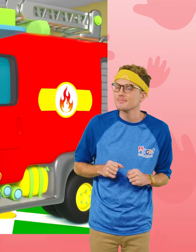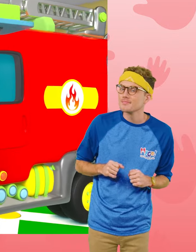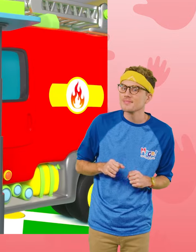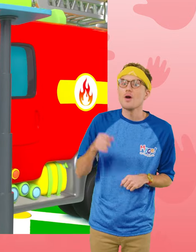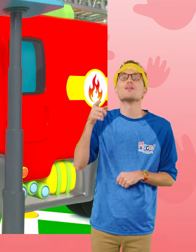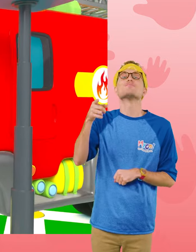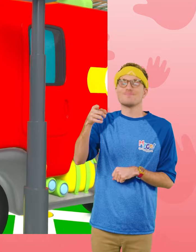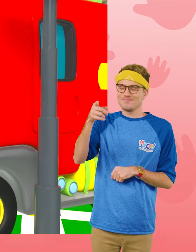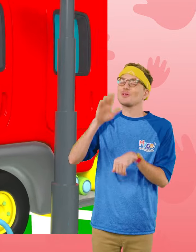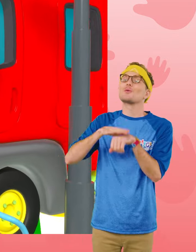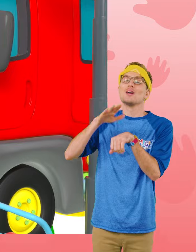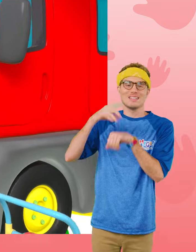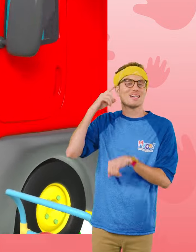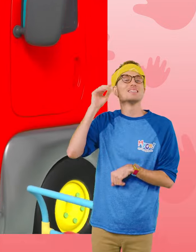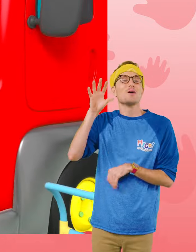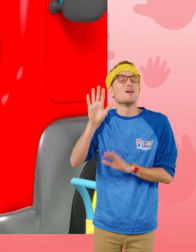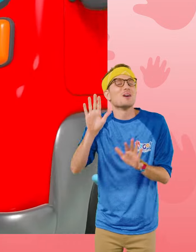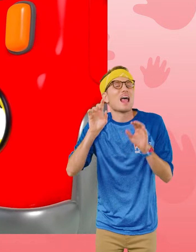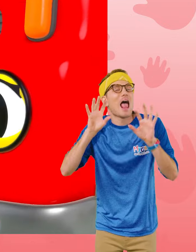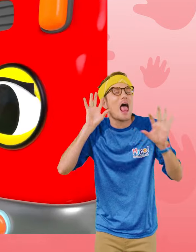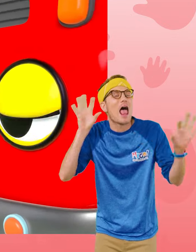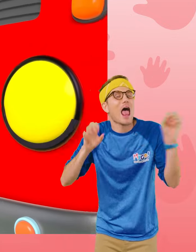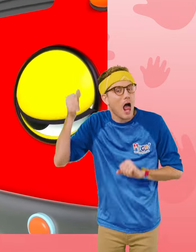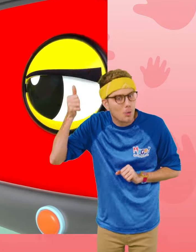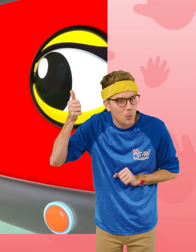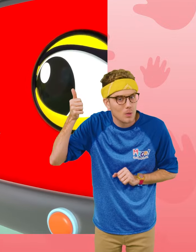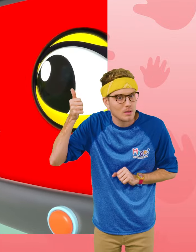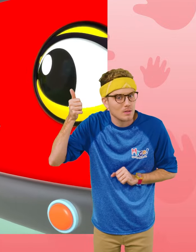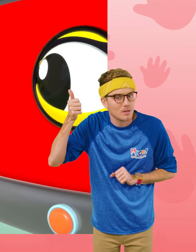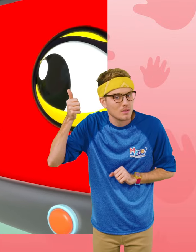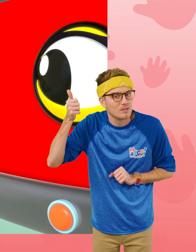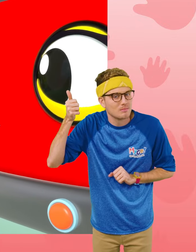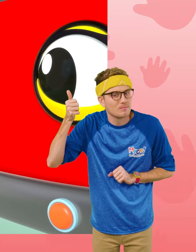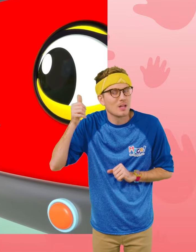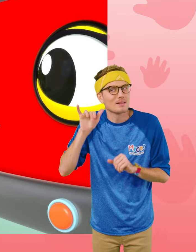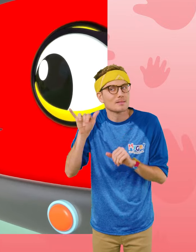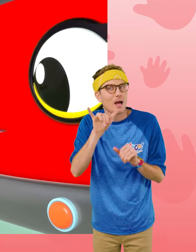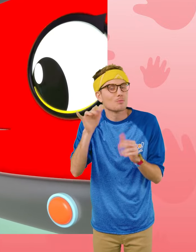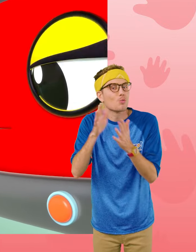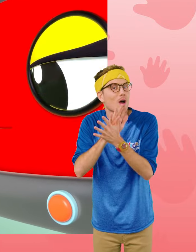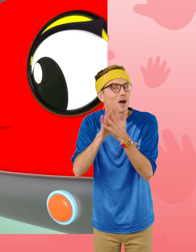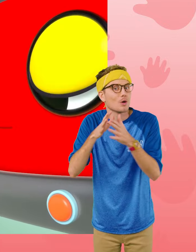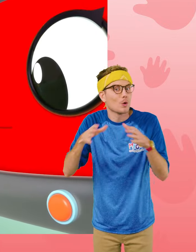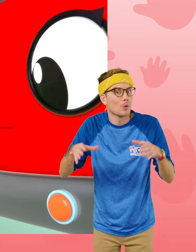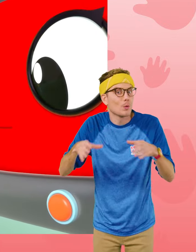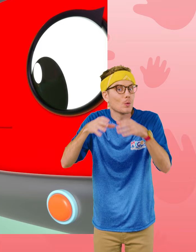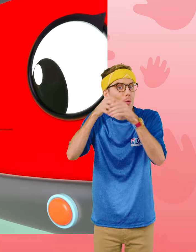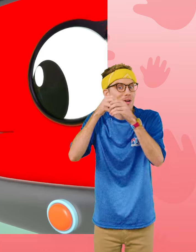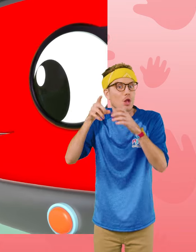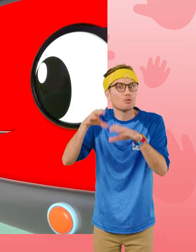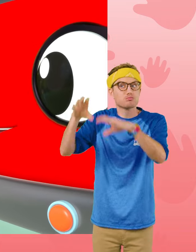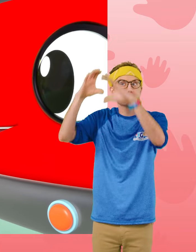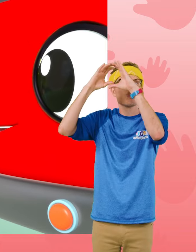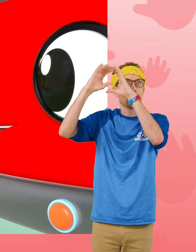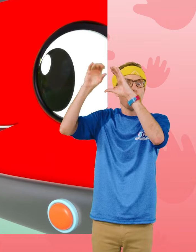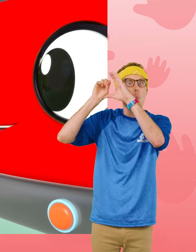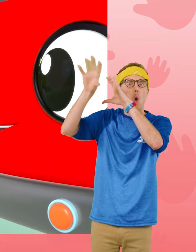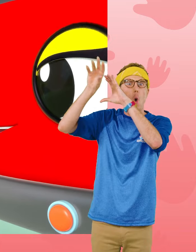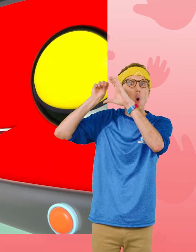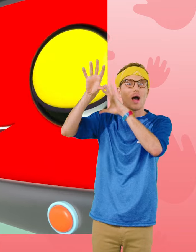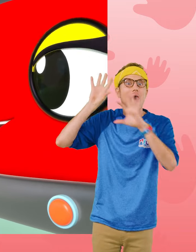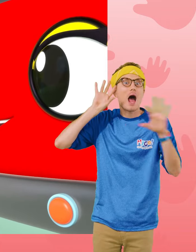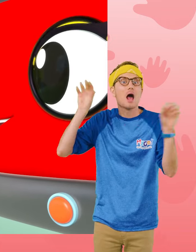That was a nee-naw, but it needs to be much louder. That traffic cone made you louder, Yellow.